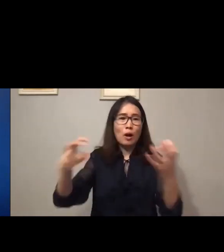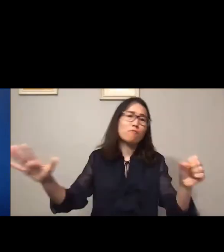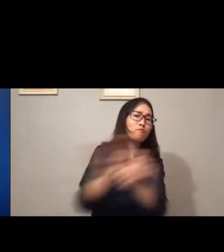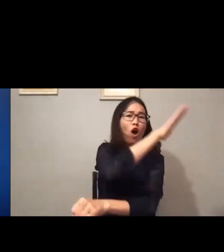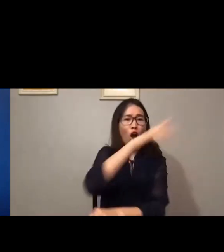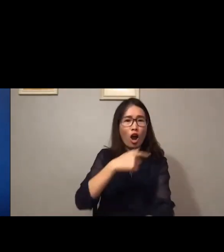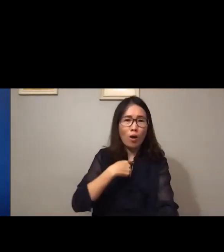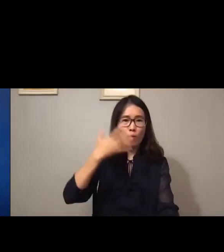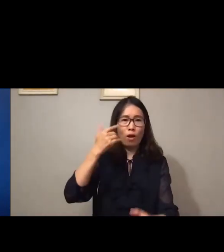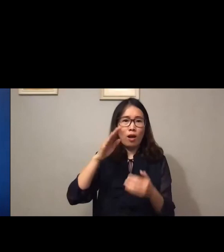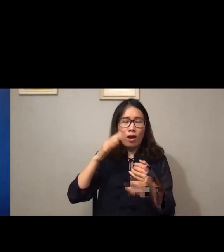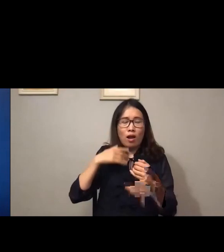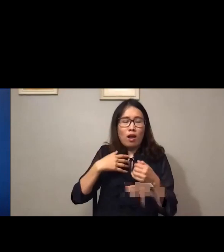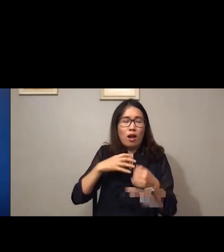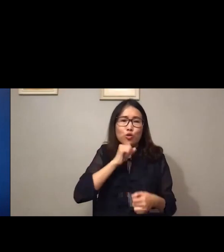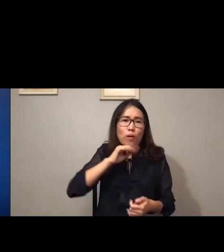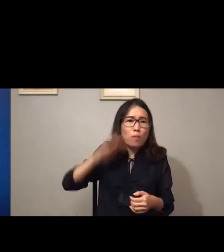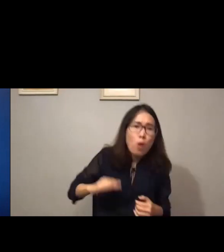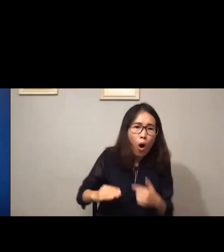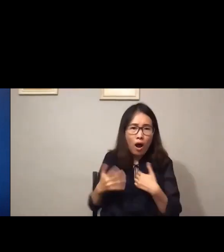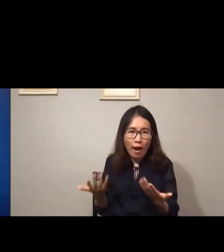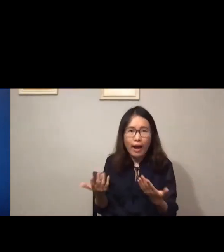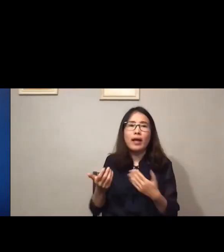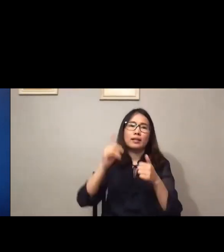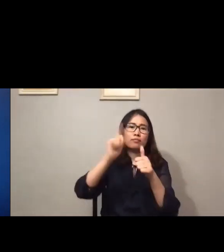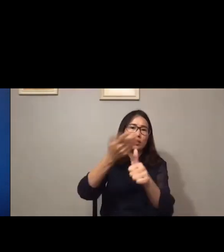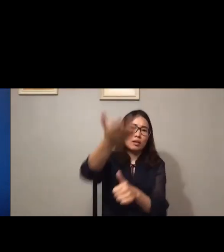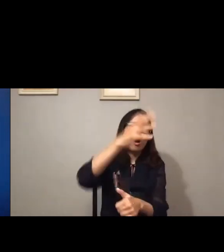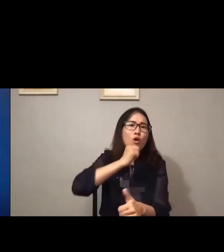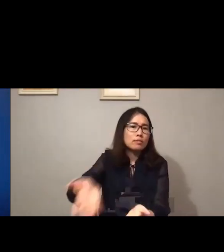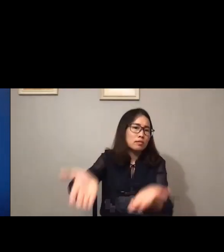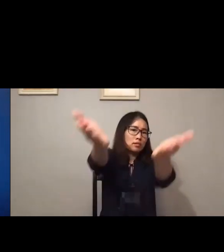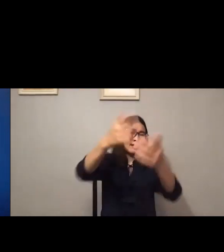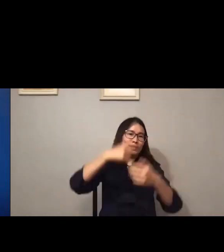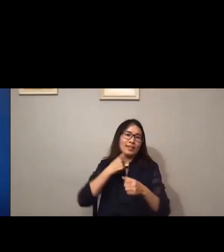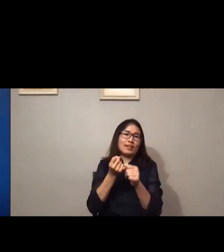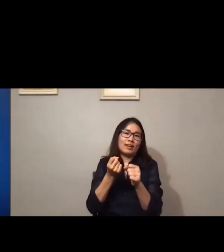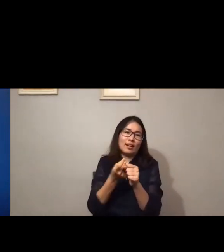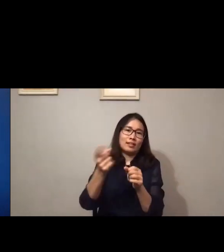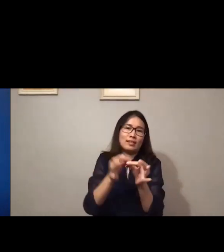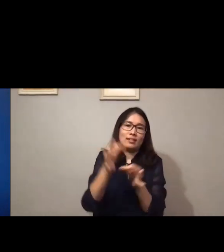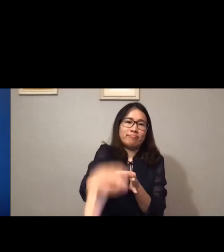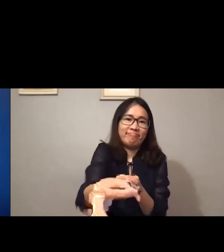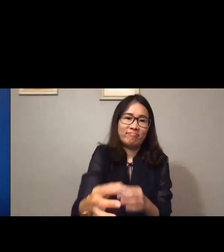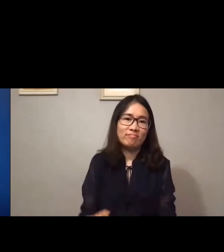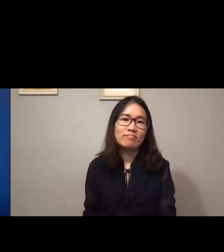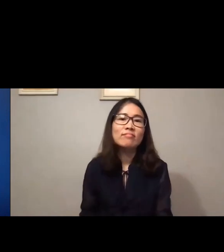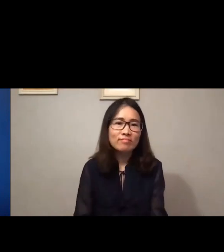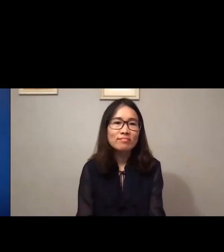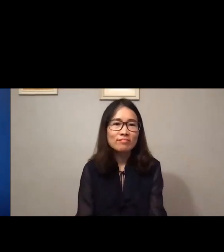And so I was small for my age, and as I